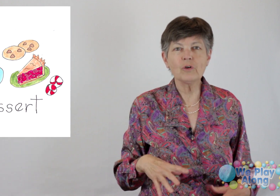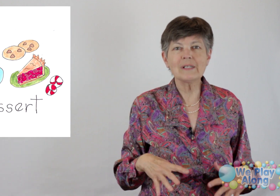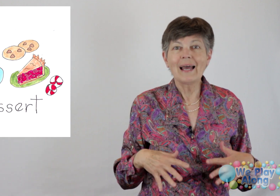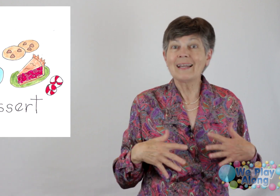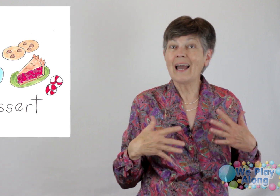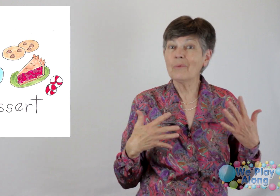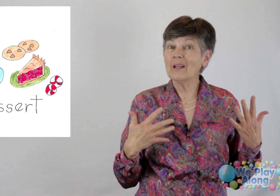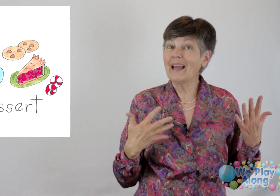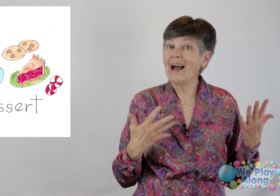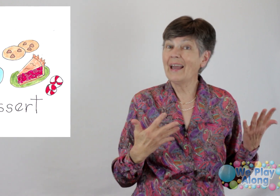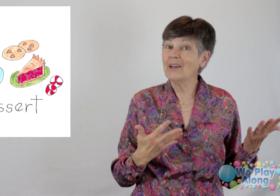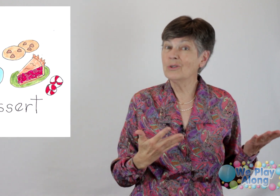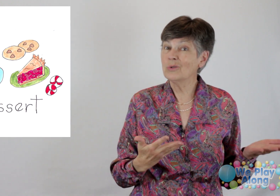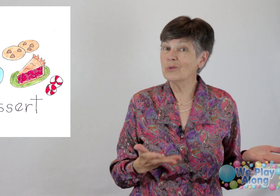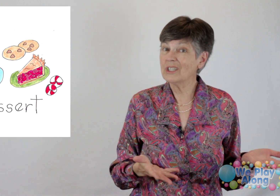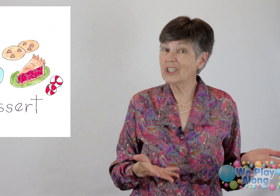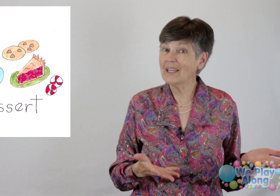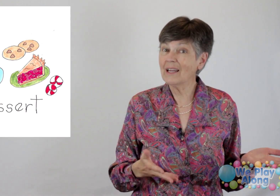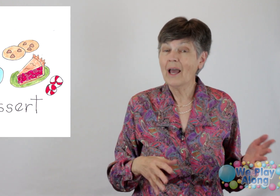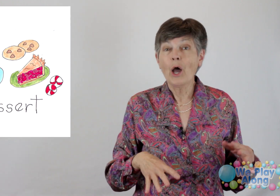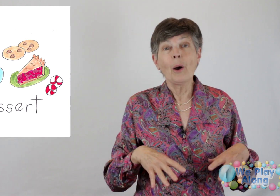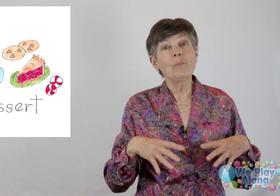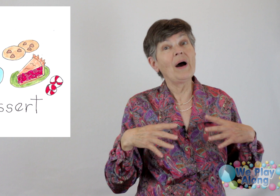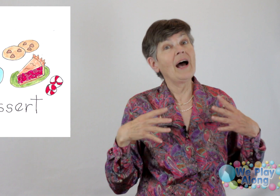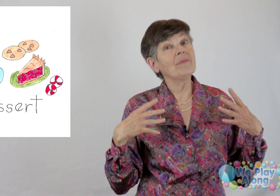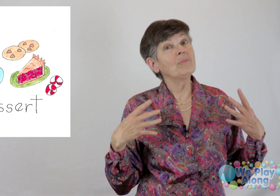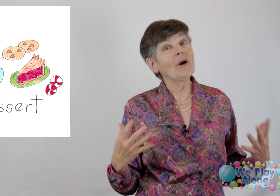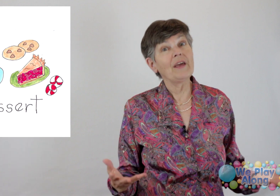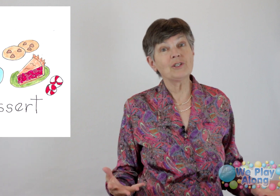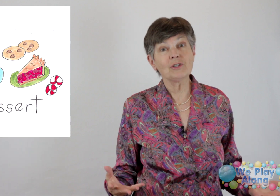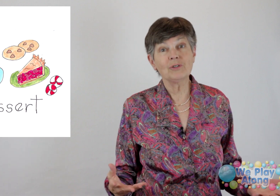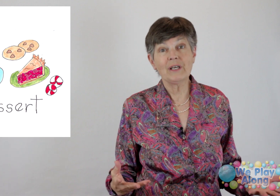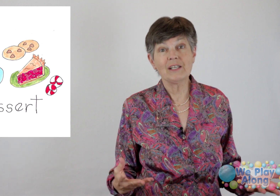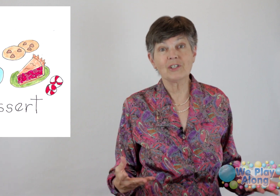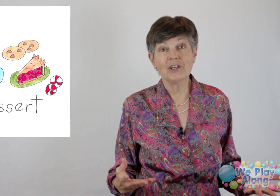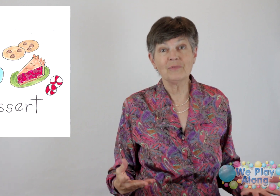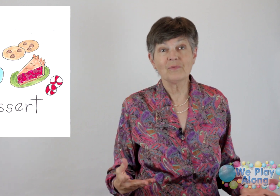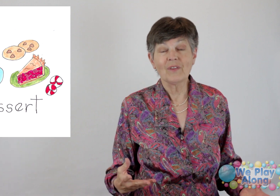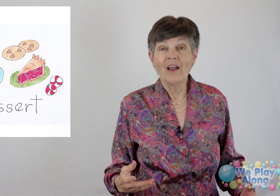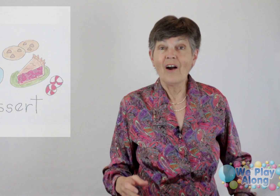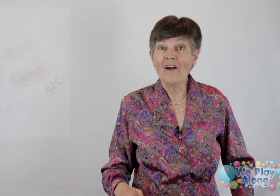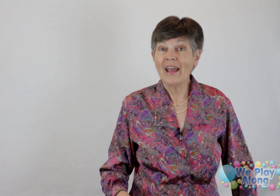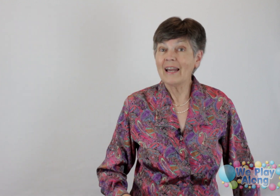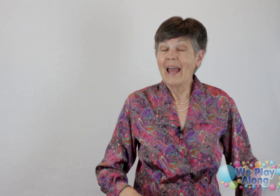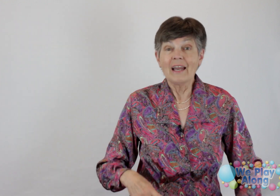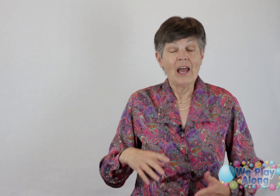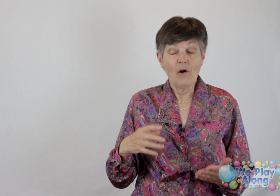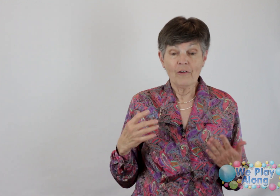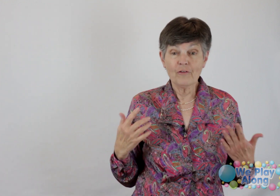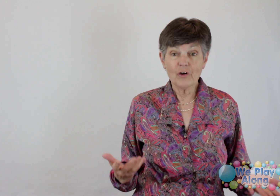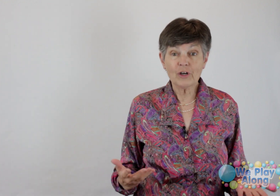foods not really high in nutrition, but boy, they sure do taste good. All right, now our